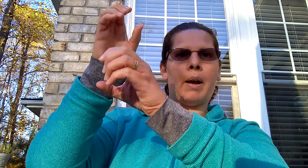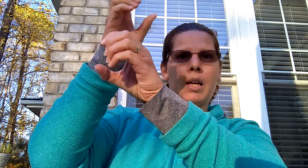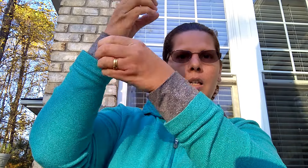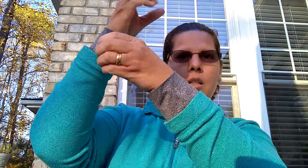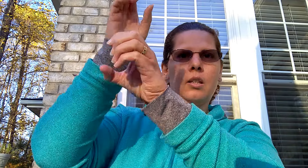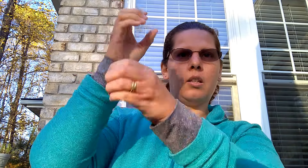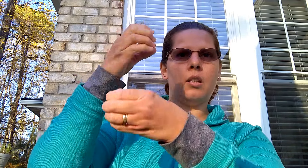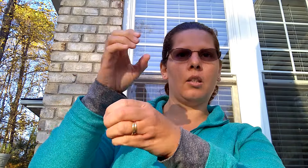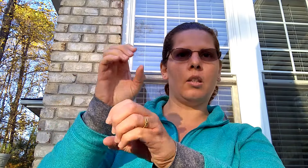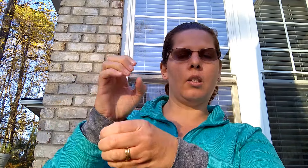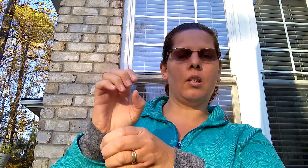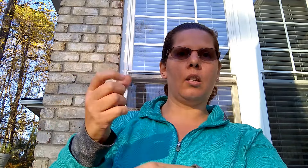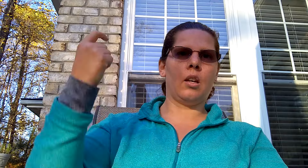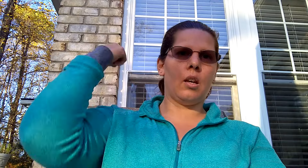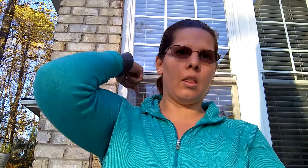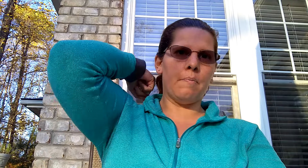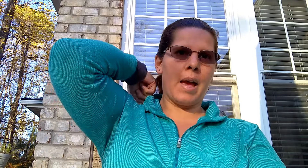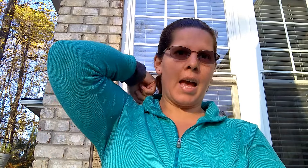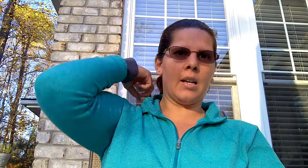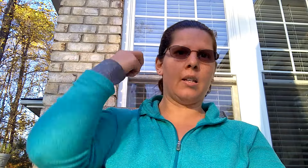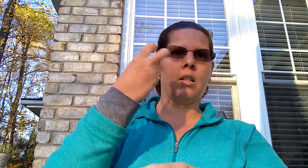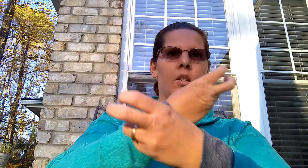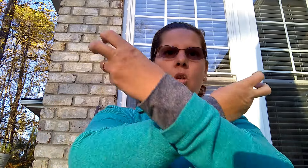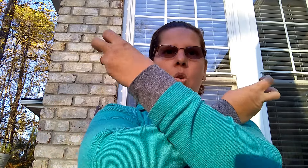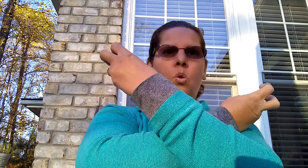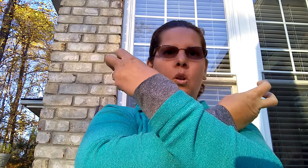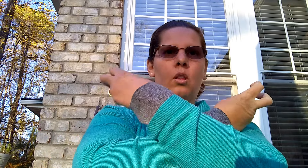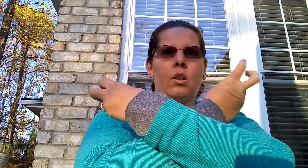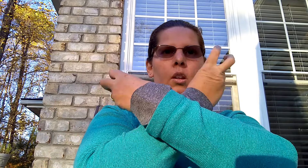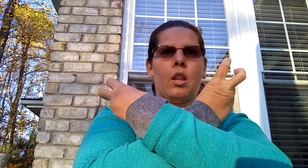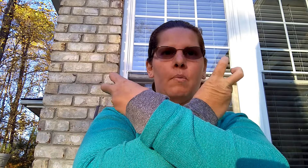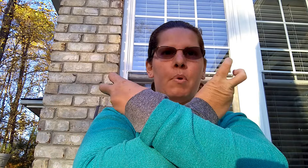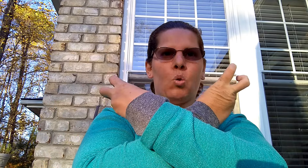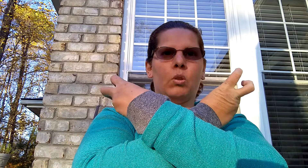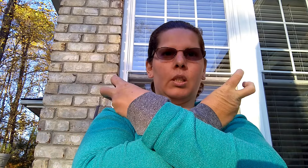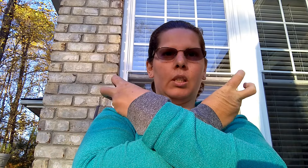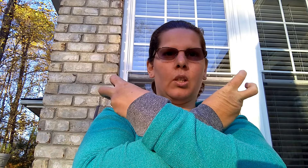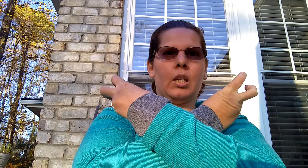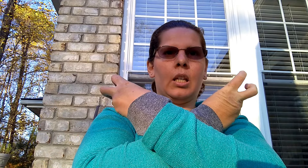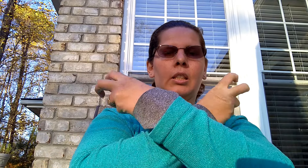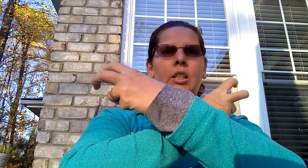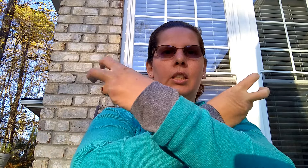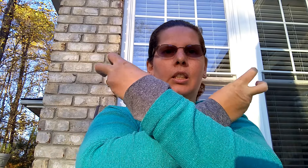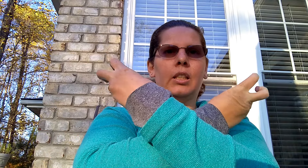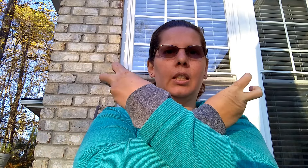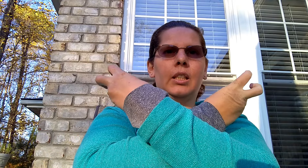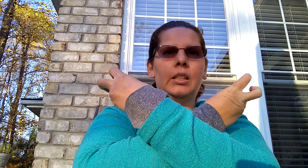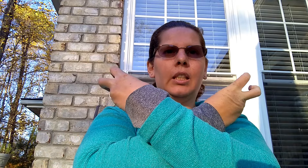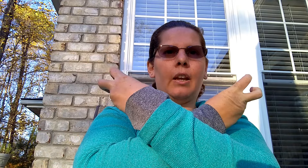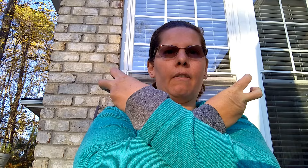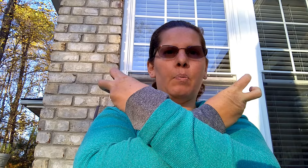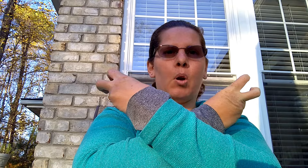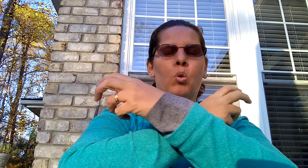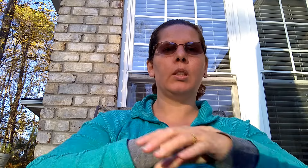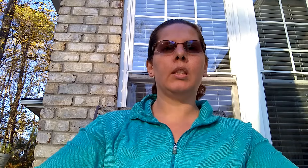spine and the back and the bones. Okay, so this is sign for bones.